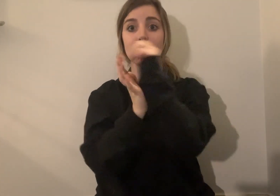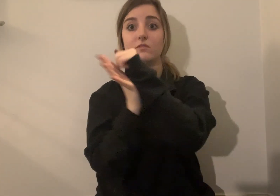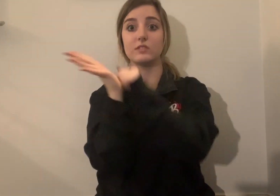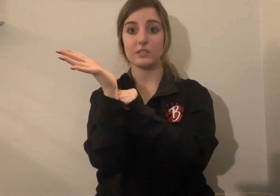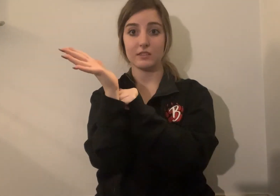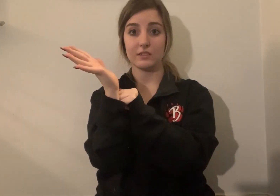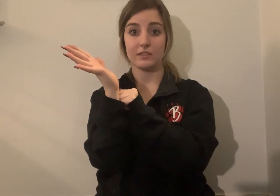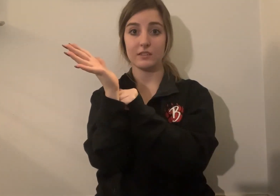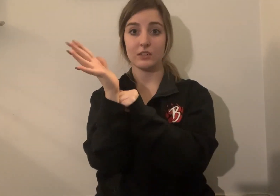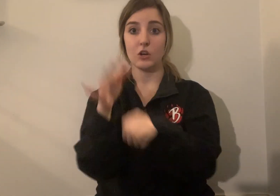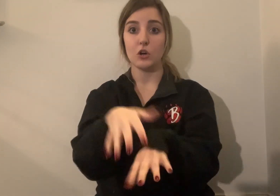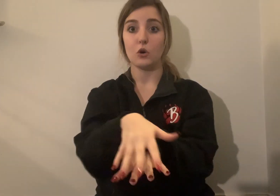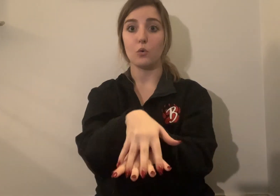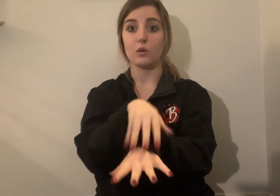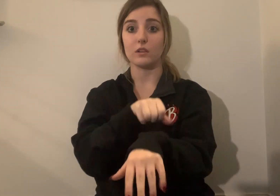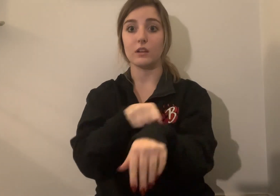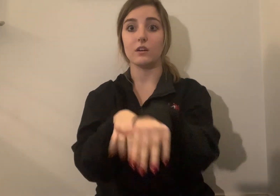gloves, or gloves,